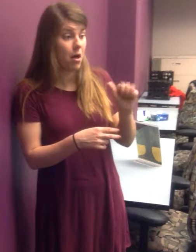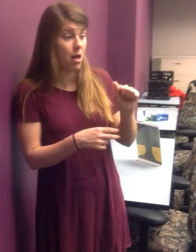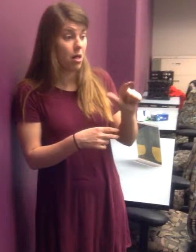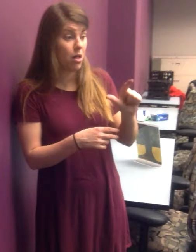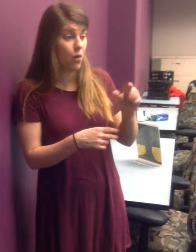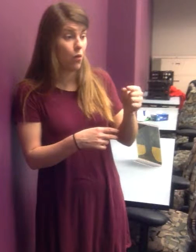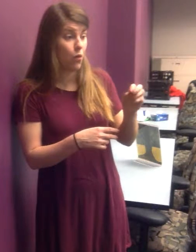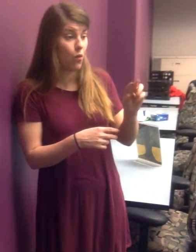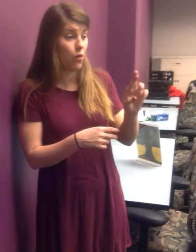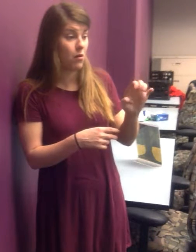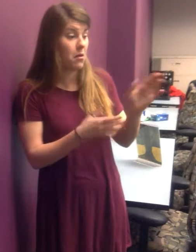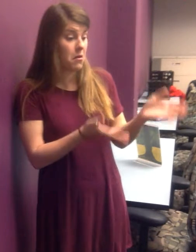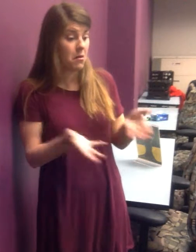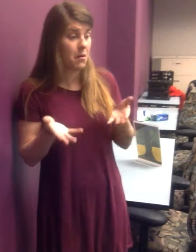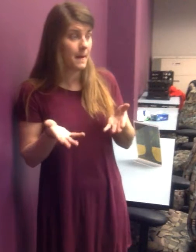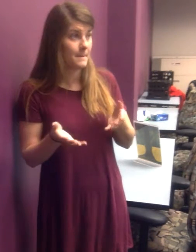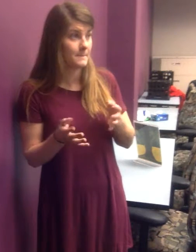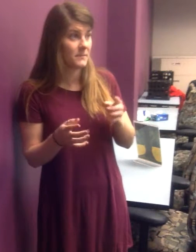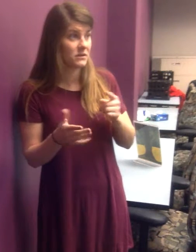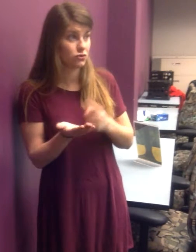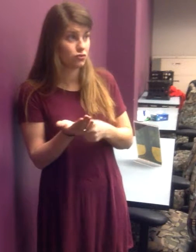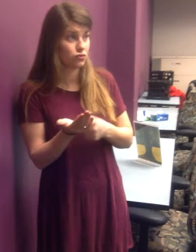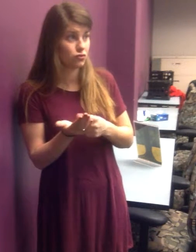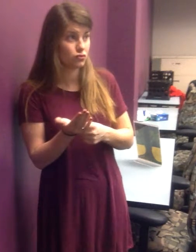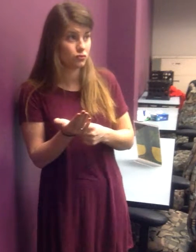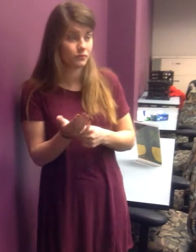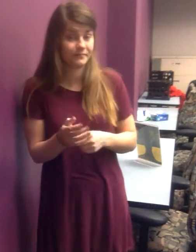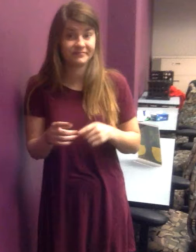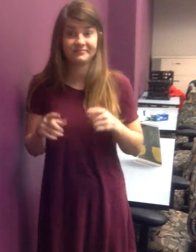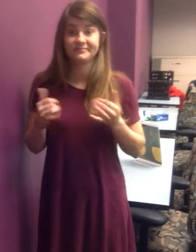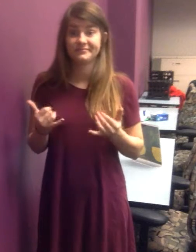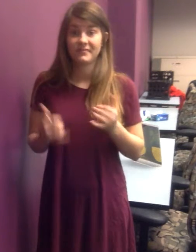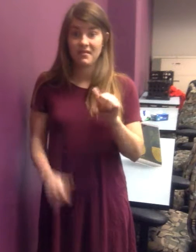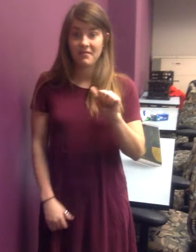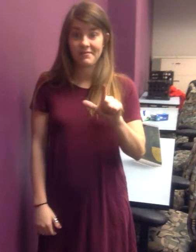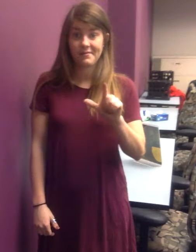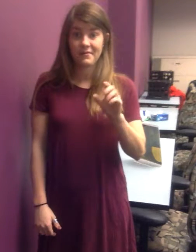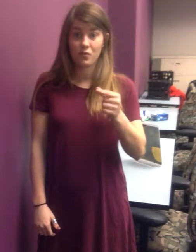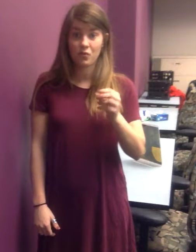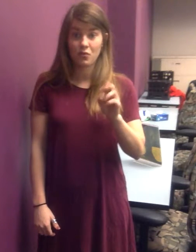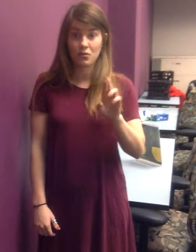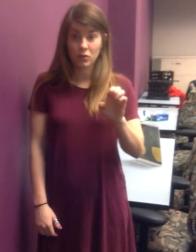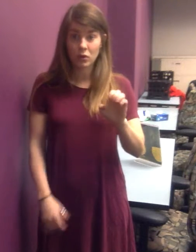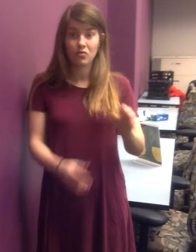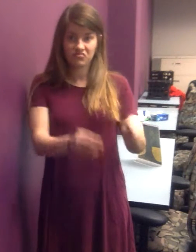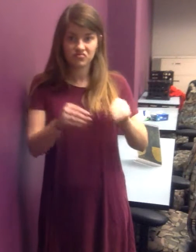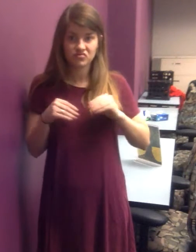former Vice President Al Gore would share the Nobel Peace Prize. The cause had a consensus, an incredible